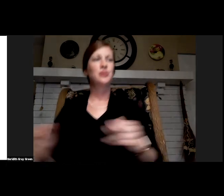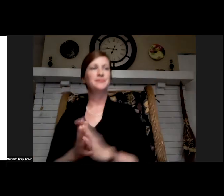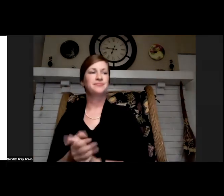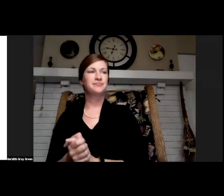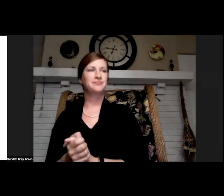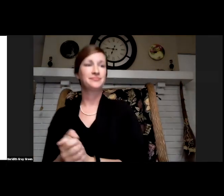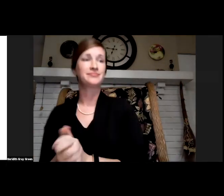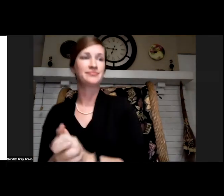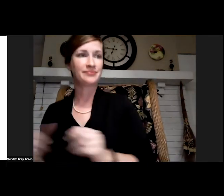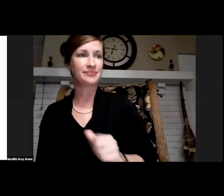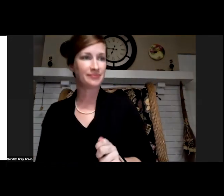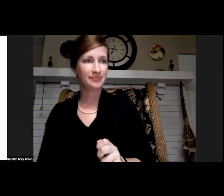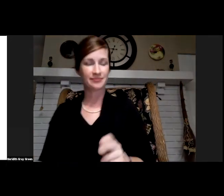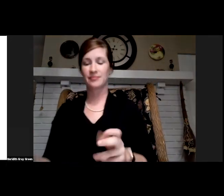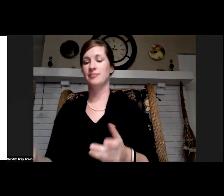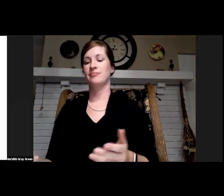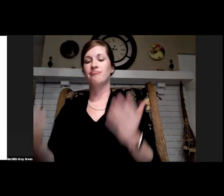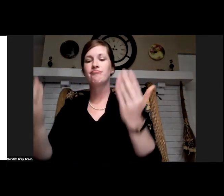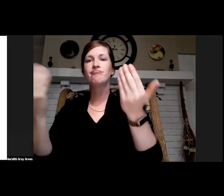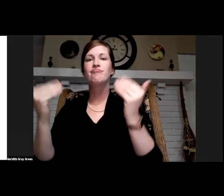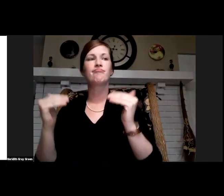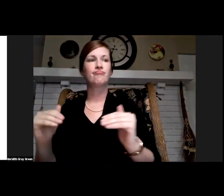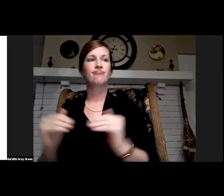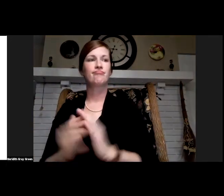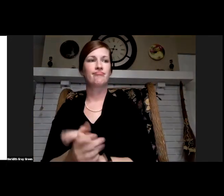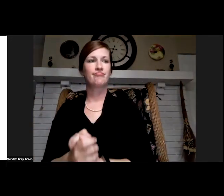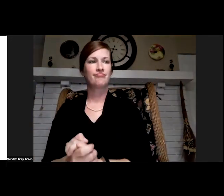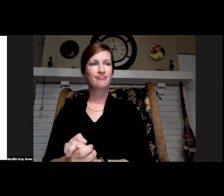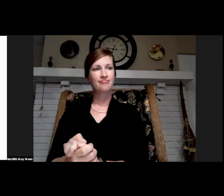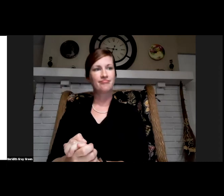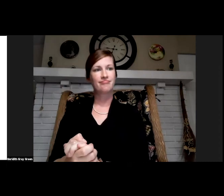$18 to $20 Plaza Inferno grid.